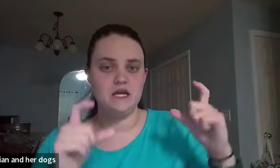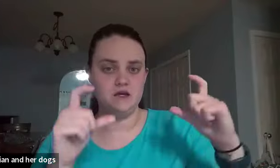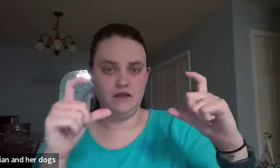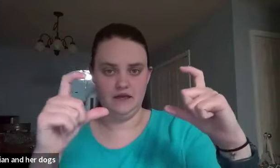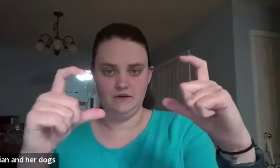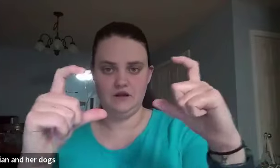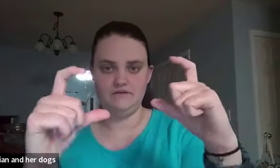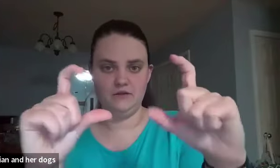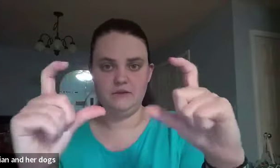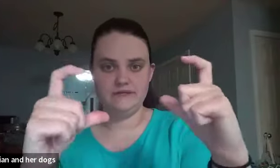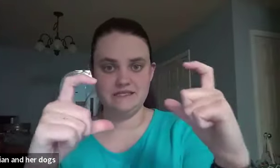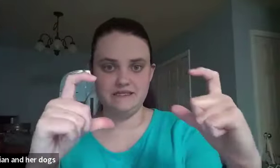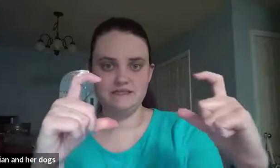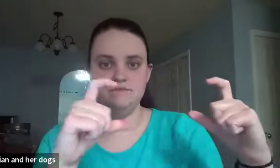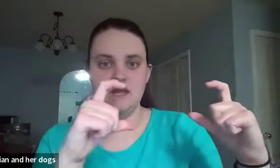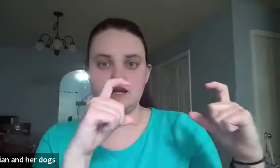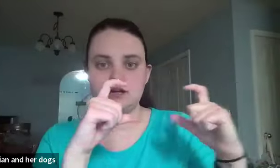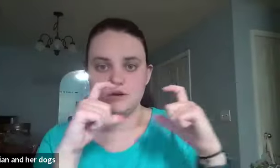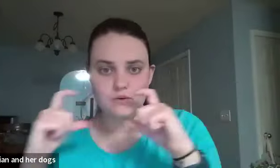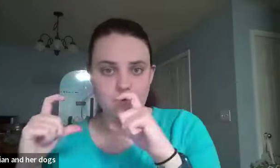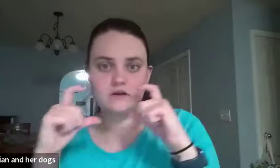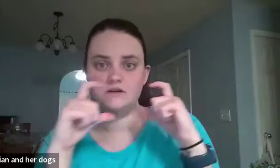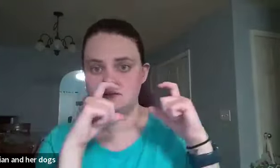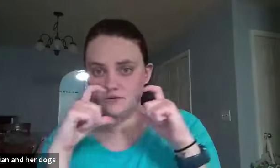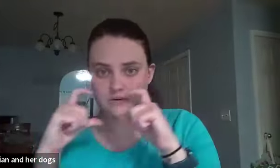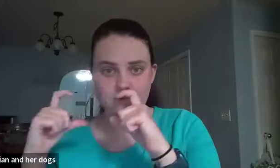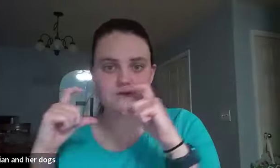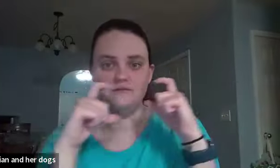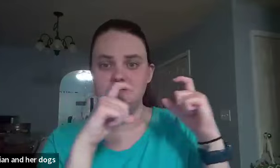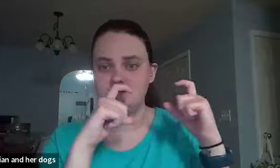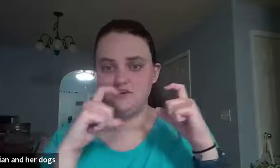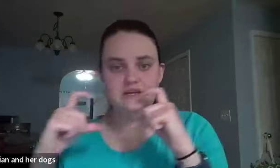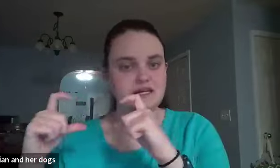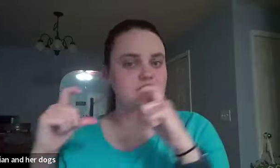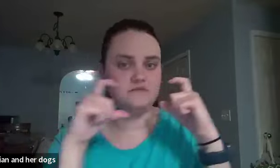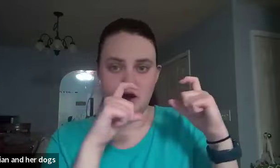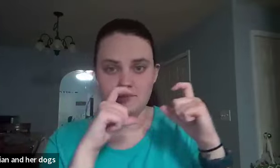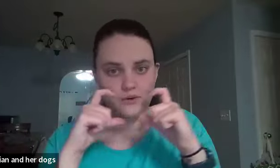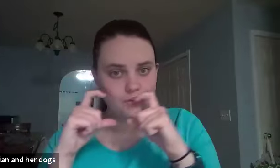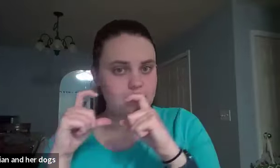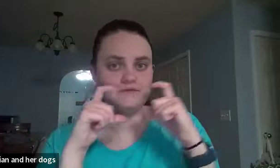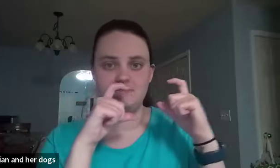be like, you're going to have like little baby C's, and you're going to go corn. So like you're eating it off the cob, corn.